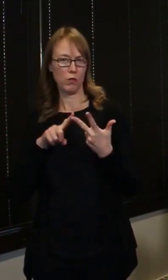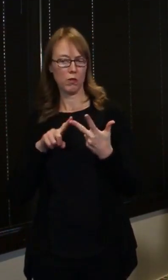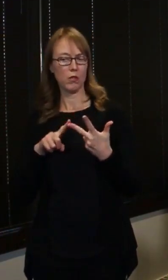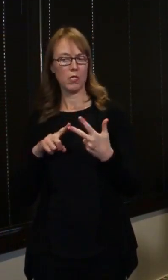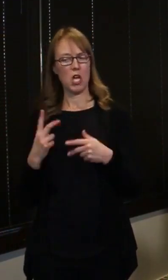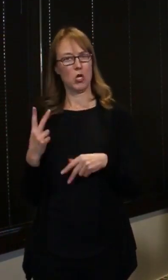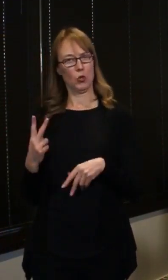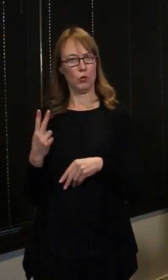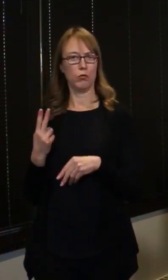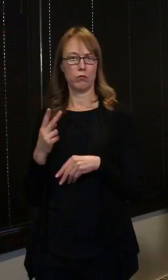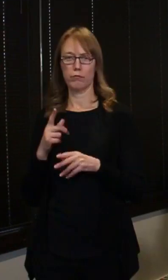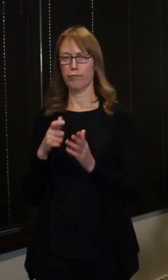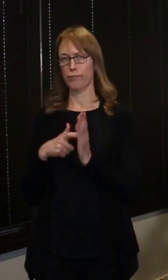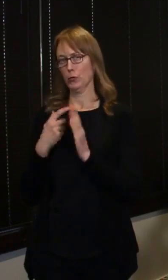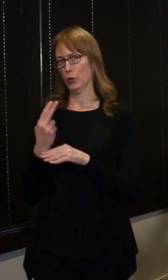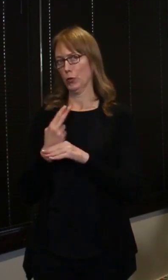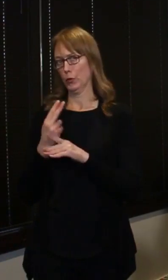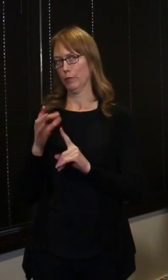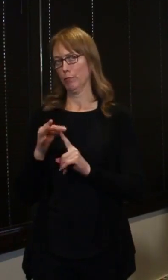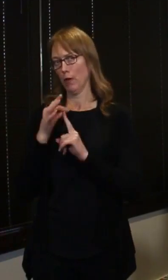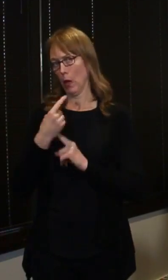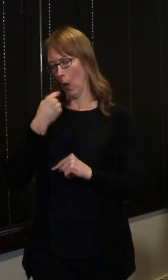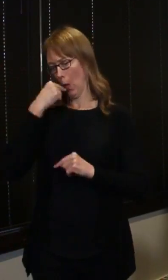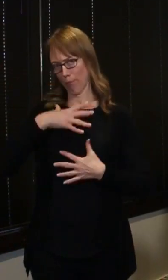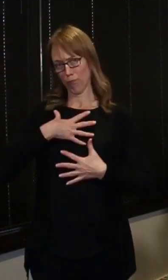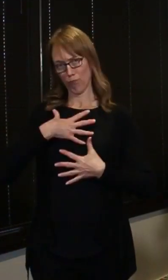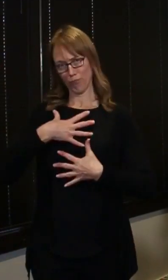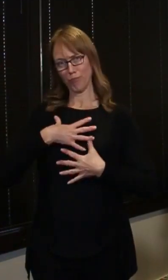COVID patients on ventilators today.